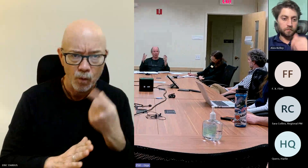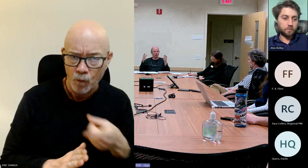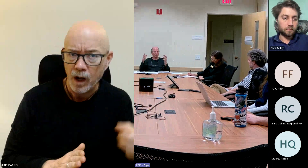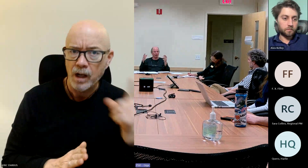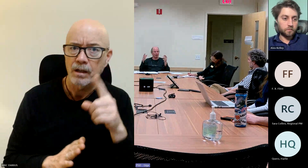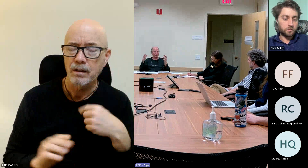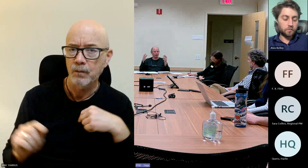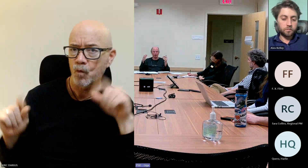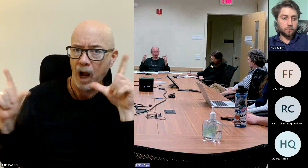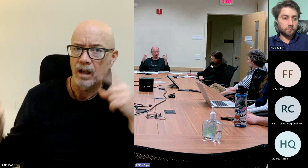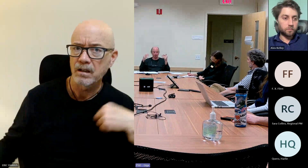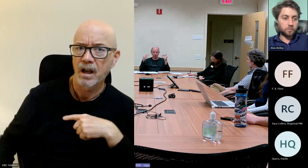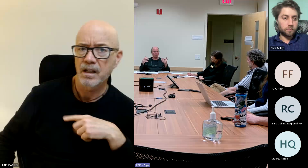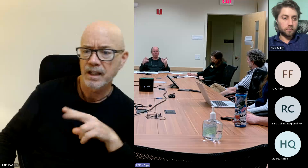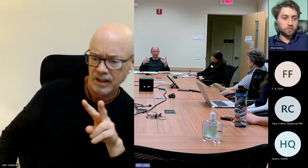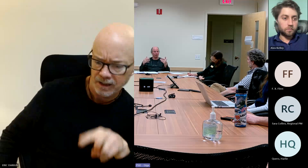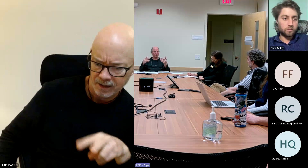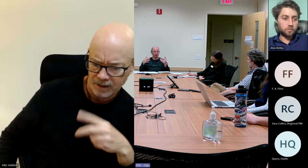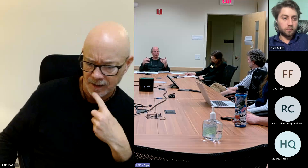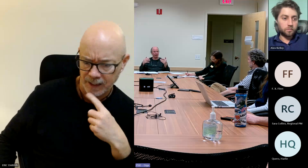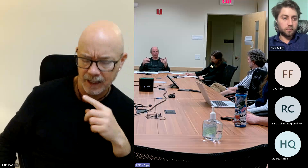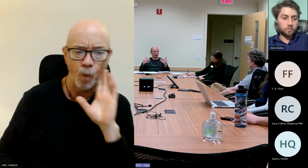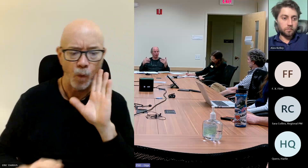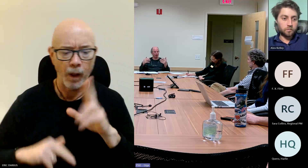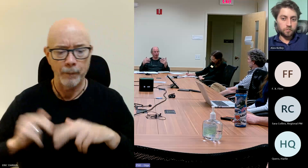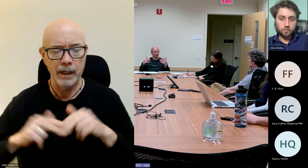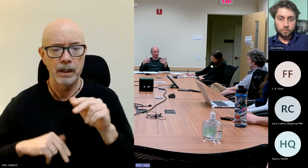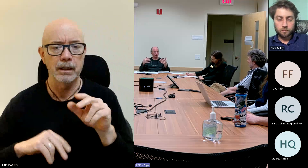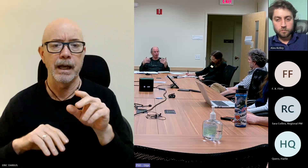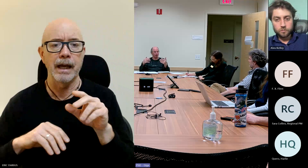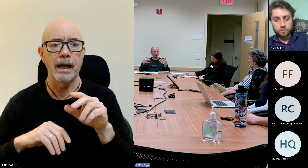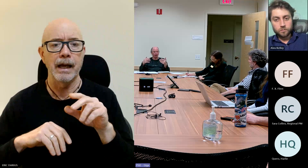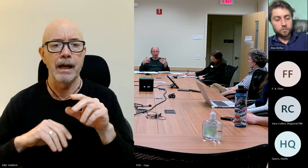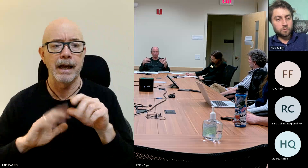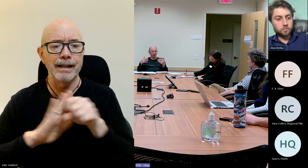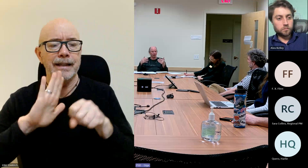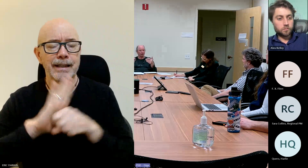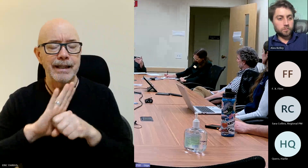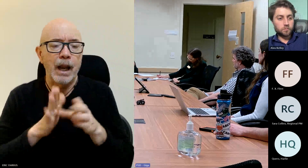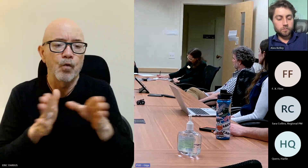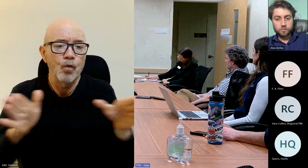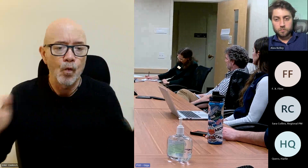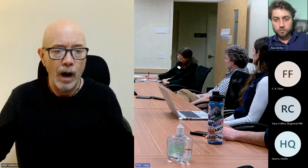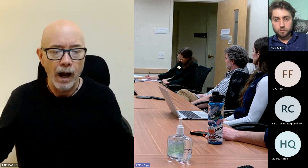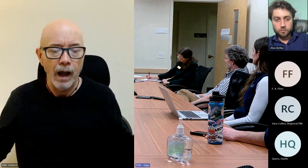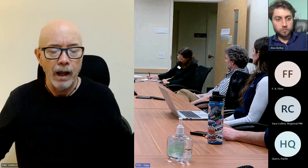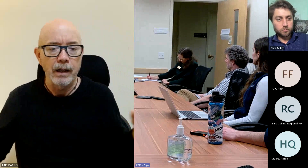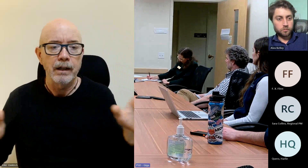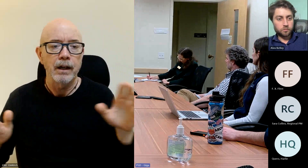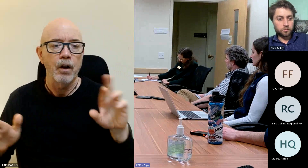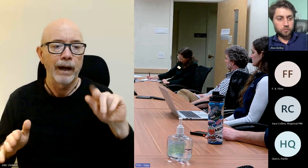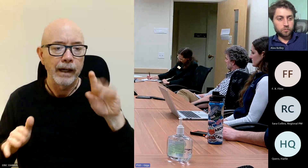surprised everyone by saying they're building a statewide trunked radio network in the future. But no one has ever agreed